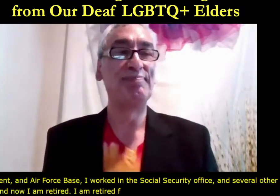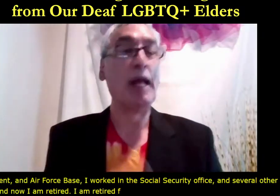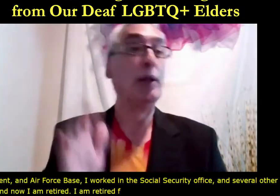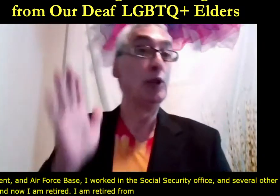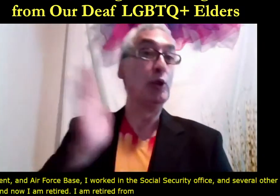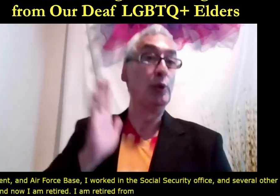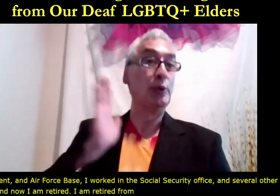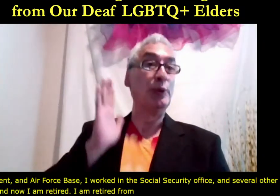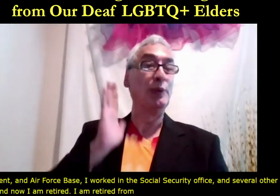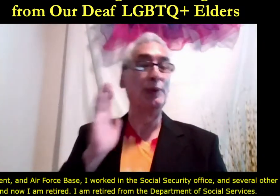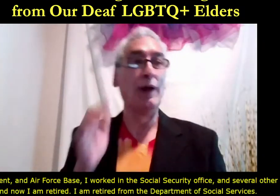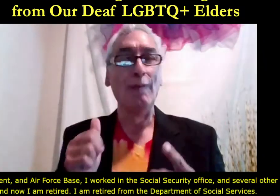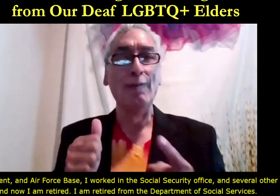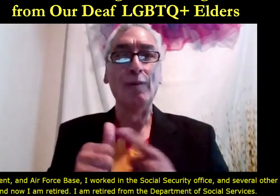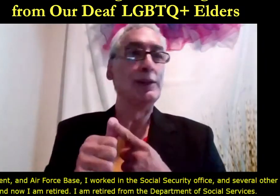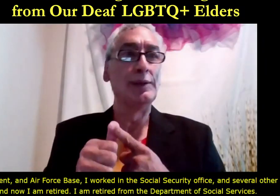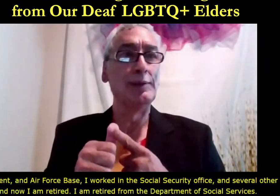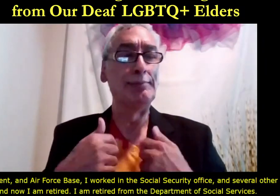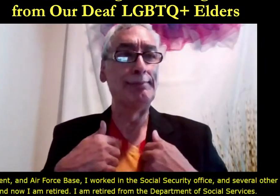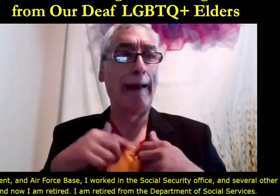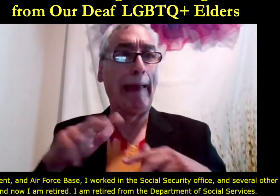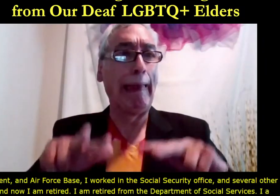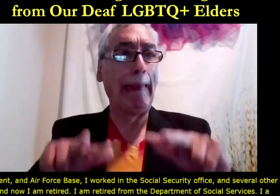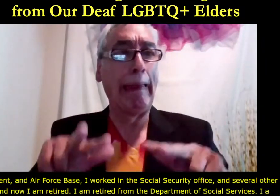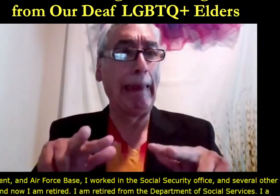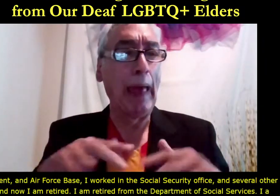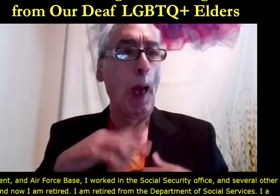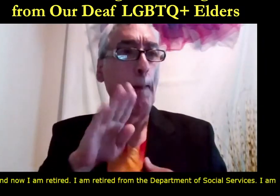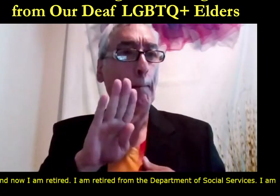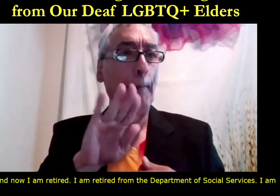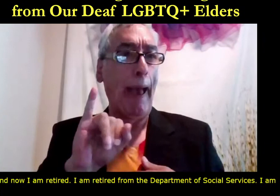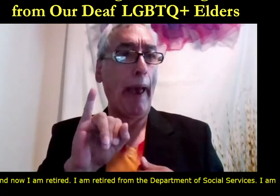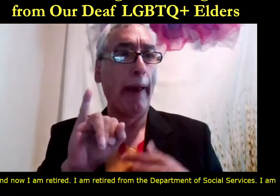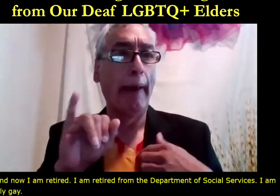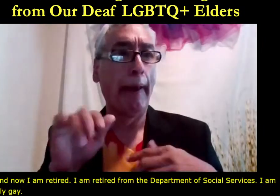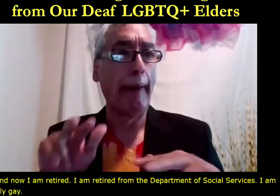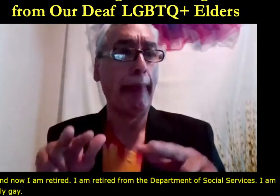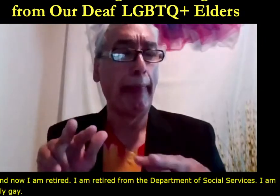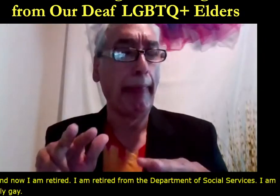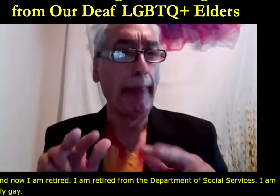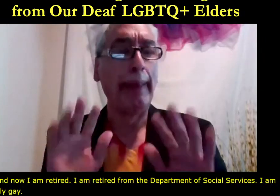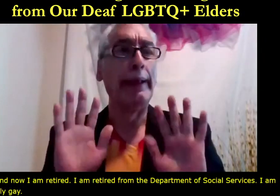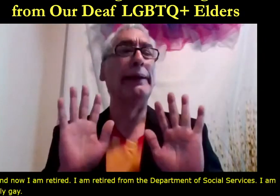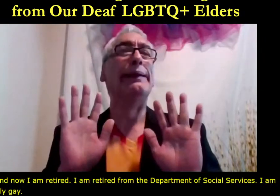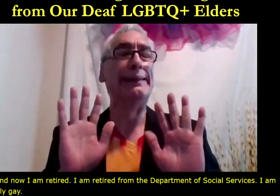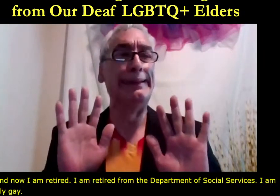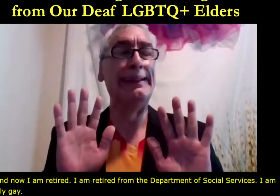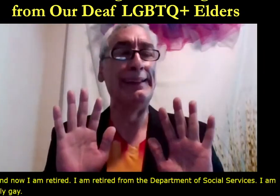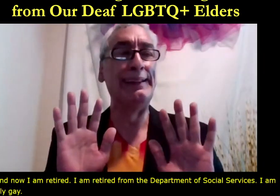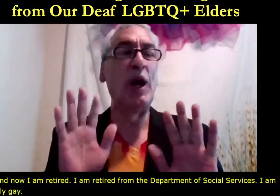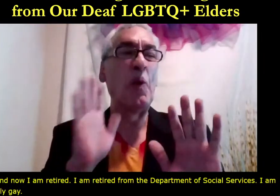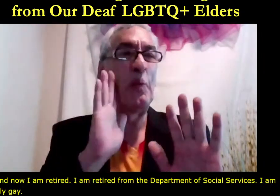i'm completely gay now um there was a time where i wasn't sure i thought perhaps i might be bisexual